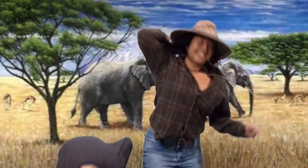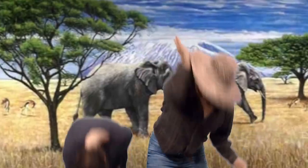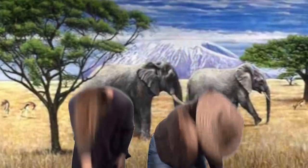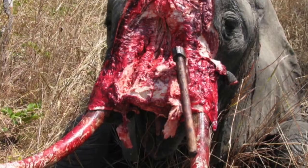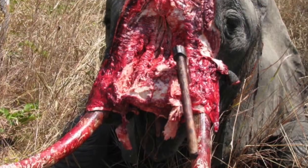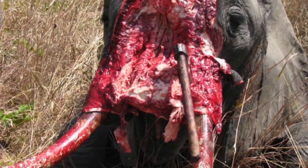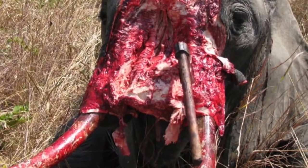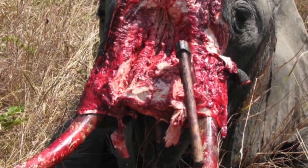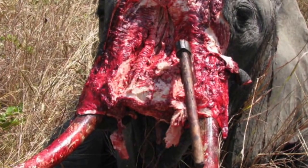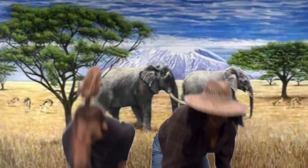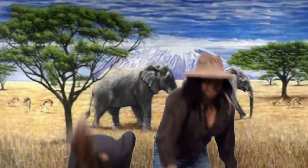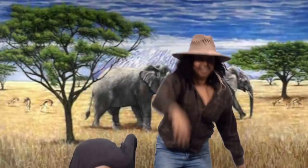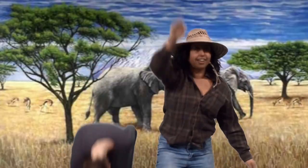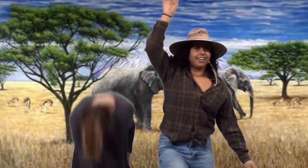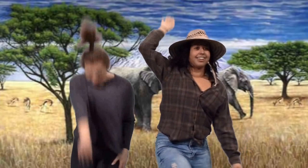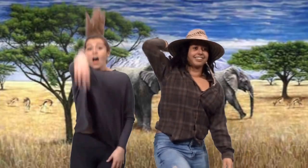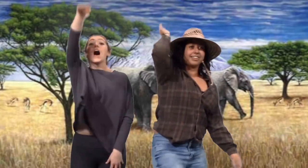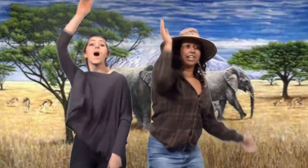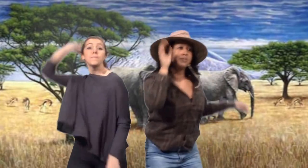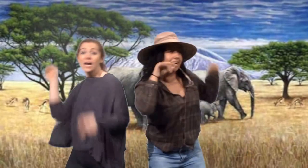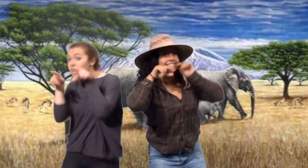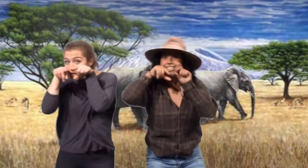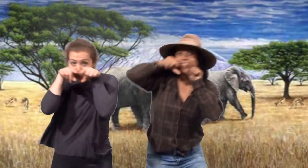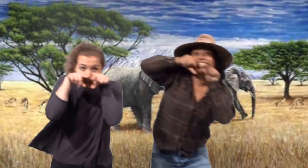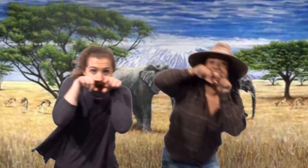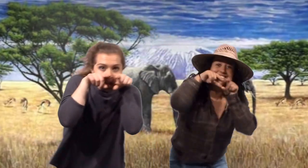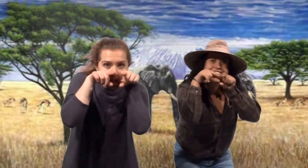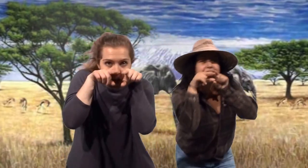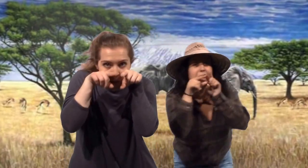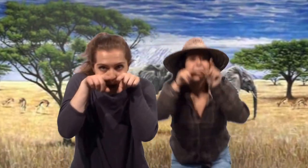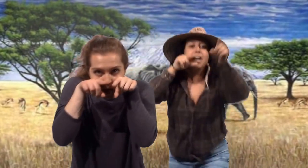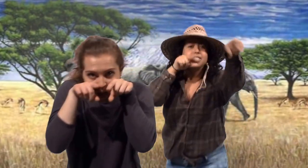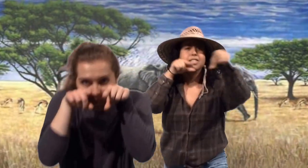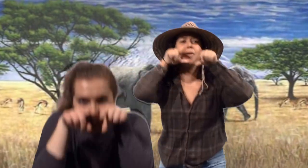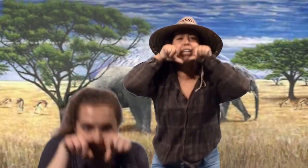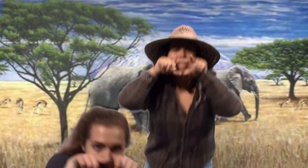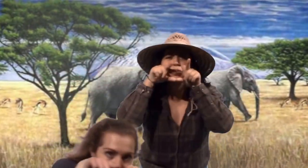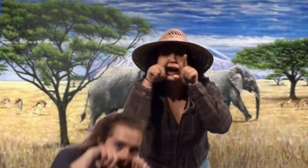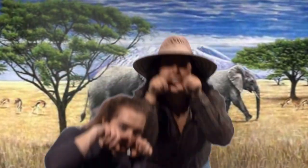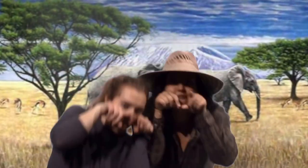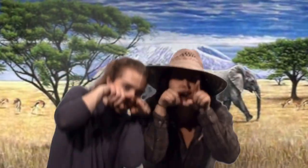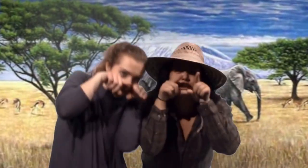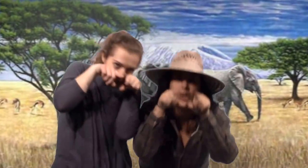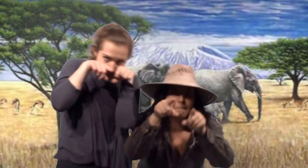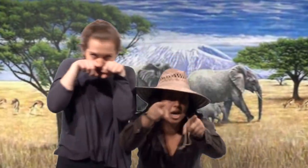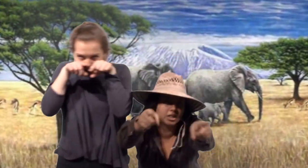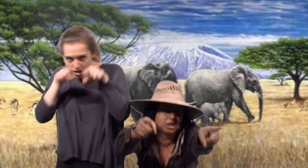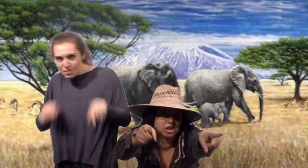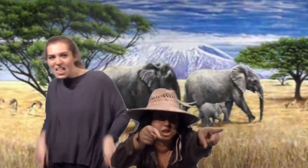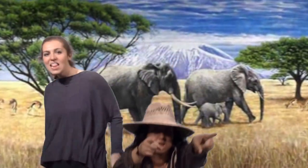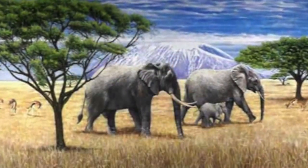make you cause of my tusks, my tusks, my tusks, my tusks, my lovely little tusks, my tusks,